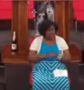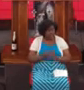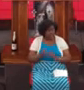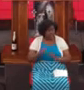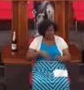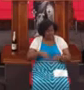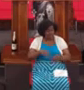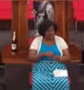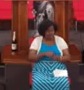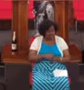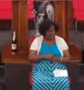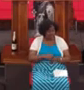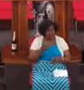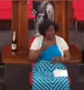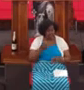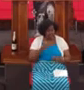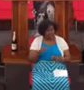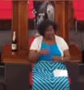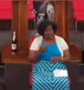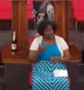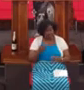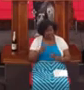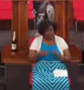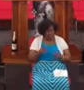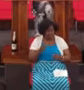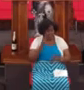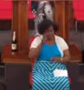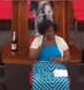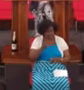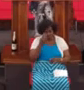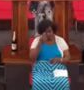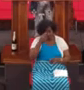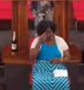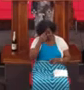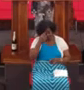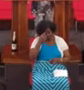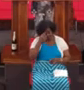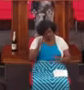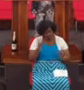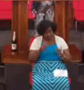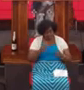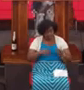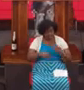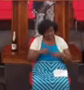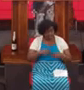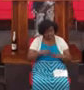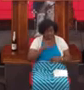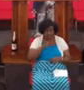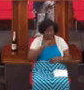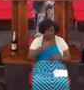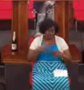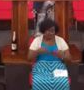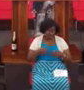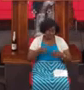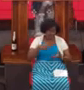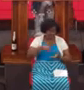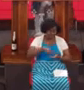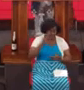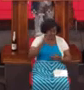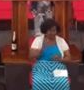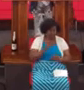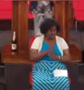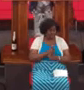the Pharisees and the lawyers knew trouble was brewing. Jesus was not afraid to stand for right and helping